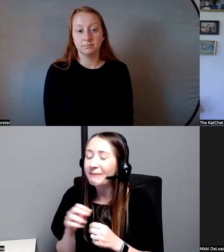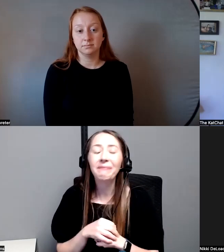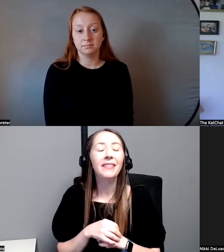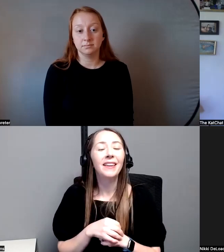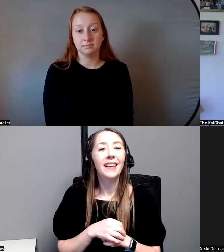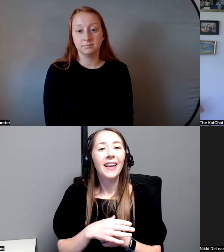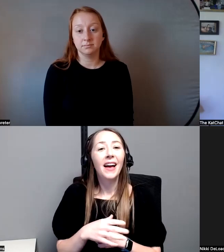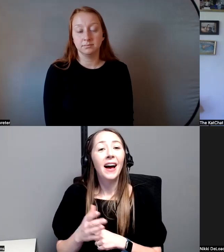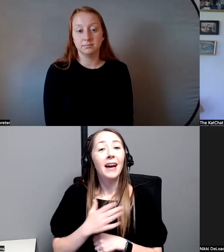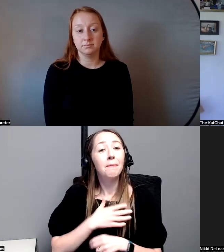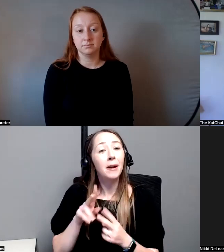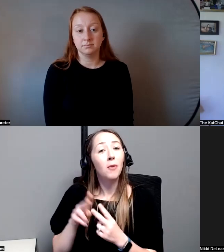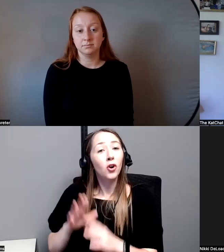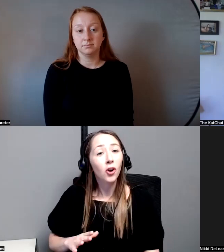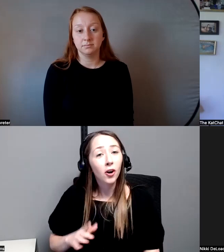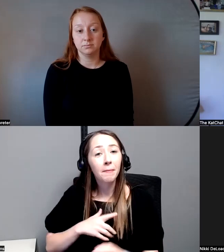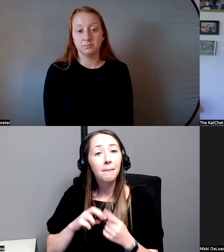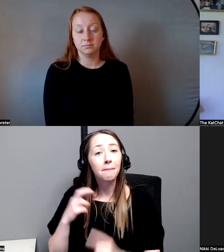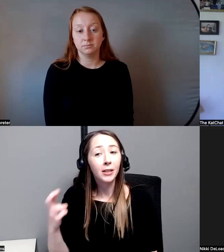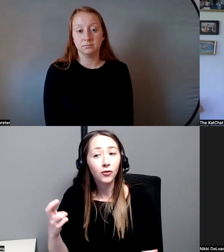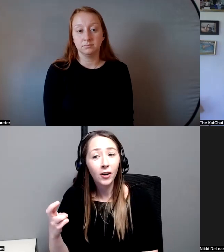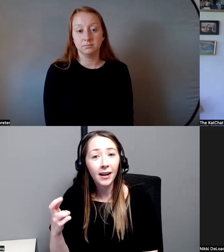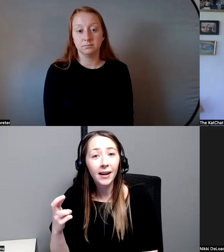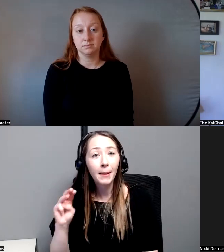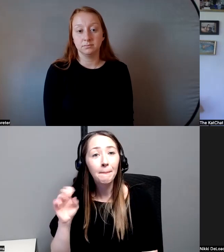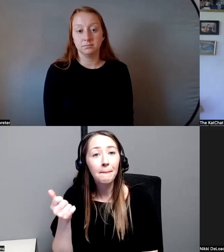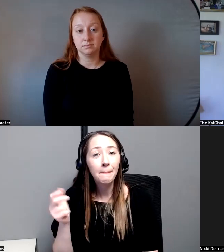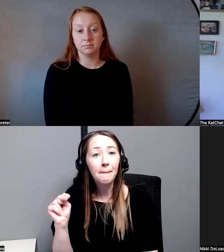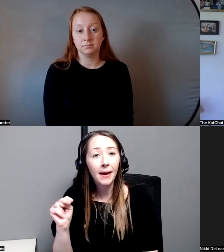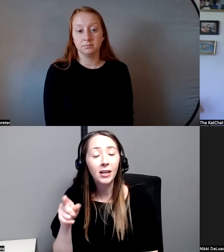my partner, my best friend there, Megan, who played